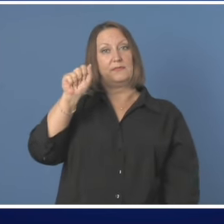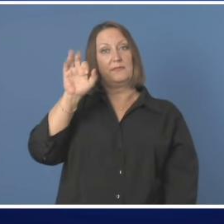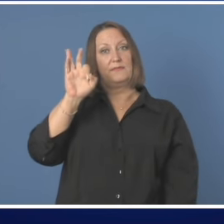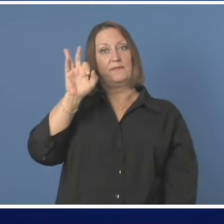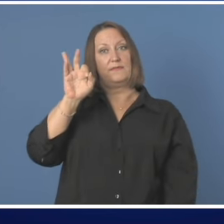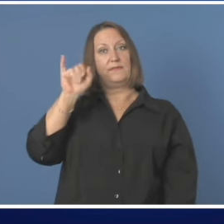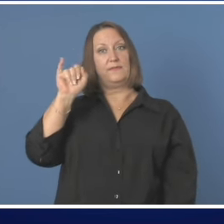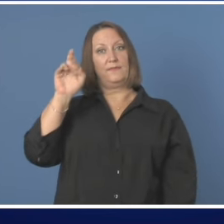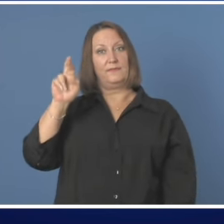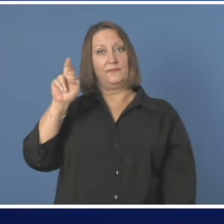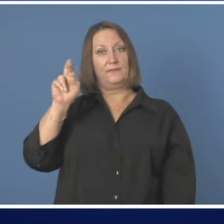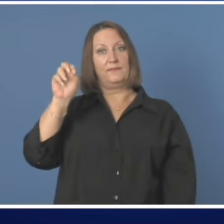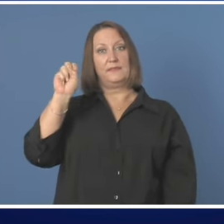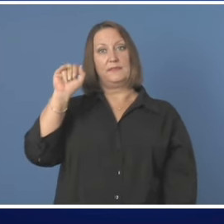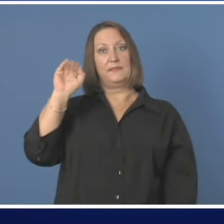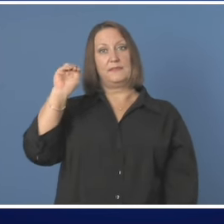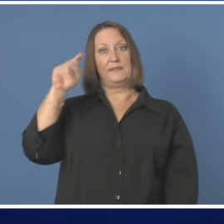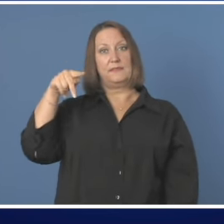Saffir-Simpson Hurricane Scale.